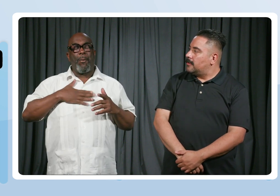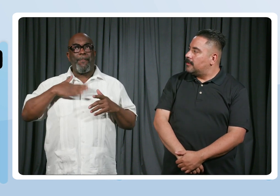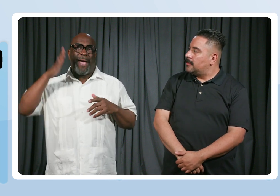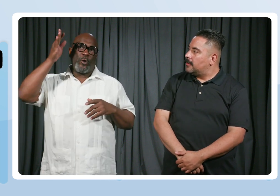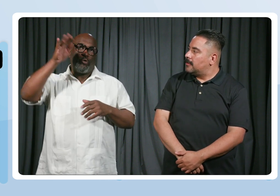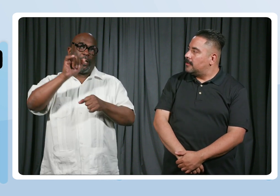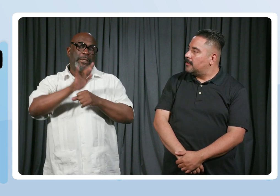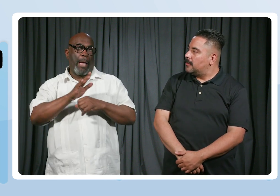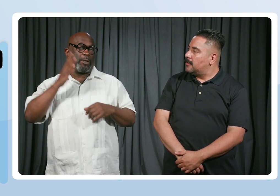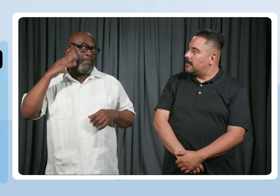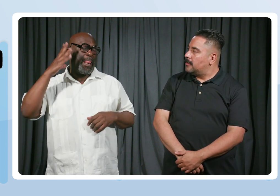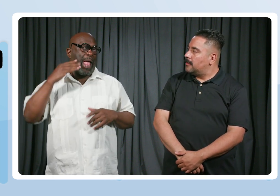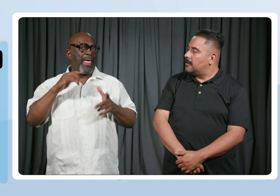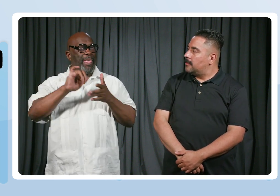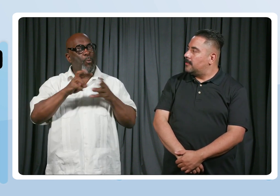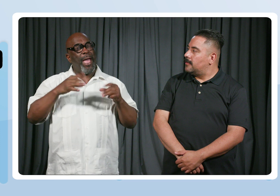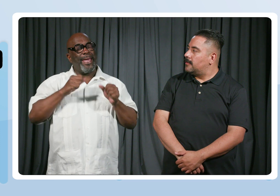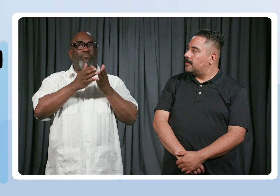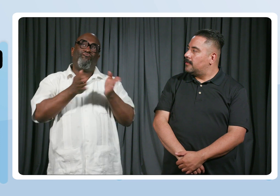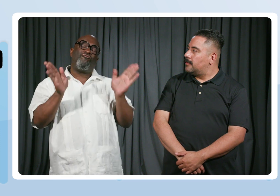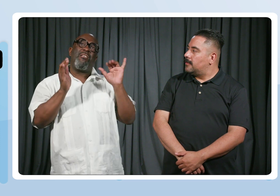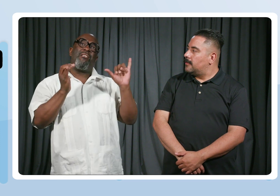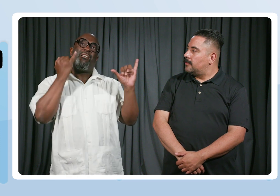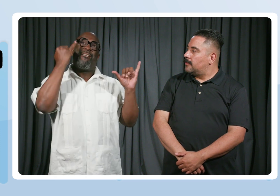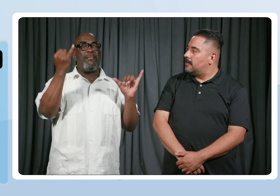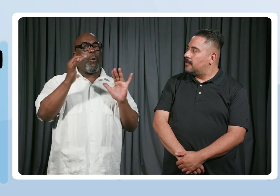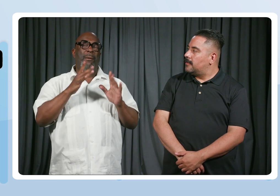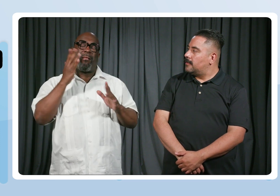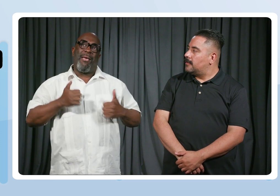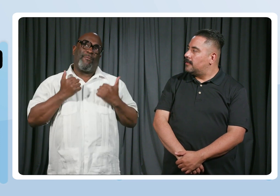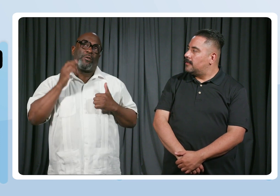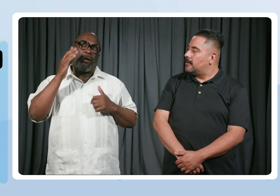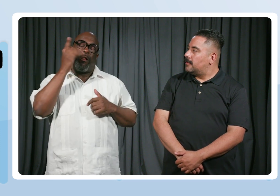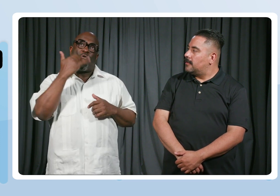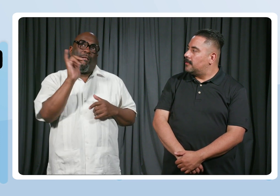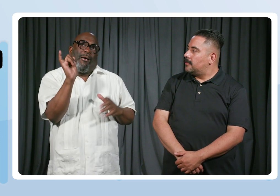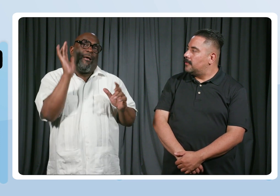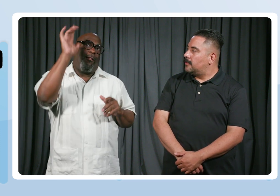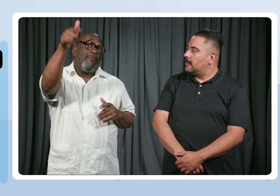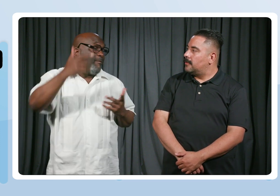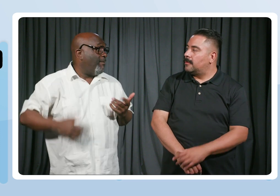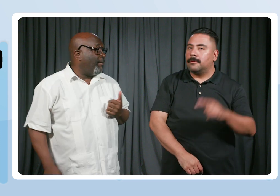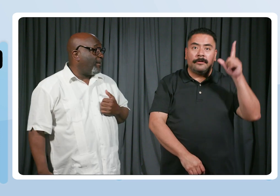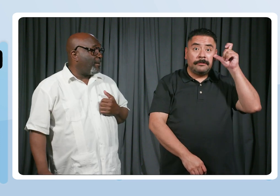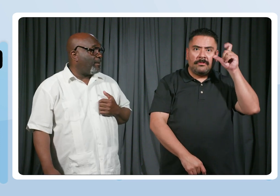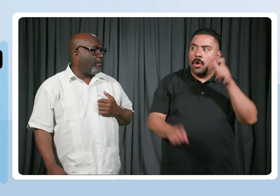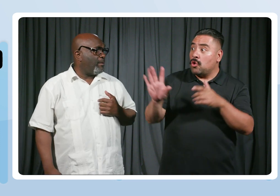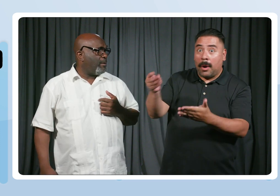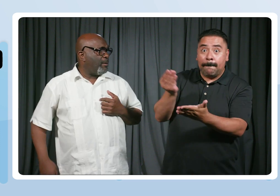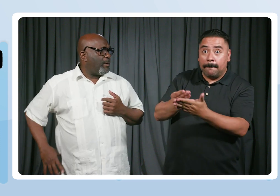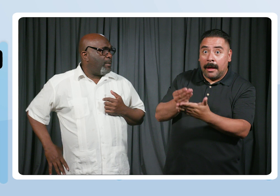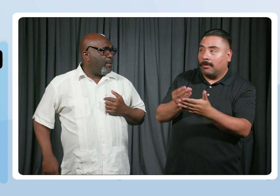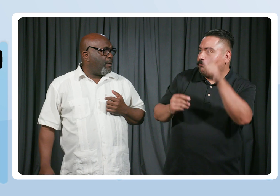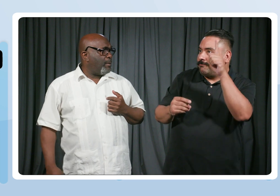and so I can get an overview of how the next years of my life is going to be, basically with a job. What do you want to do with your money